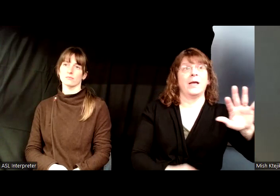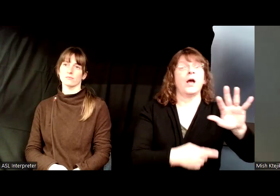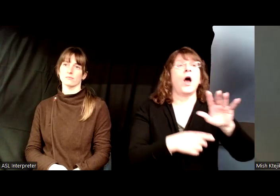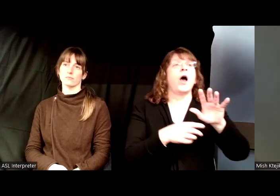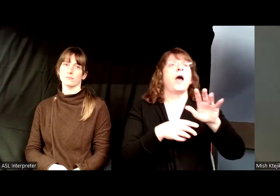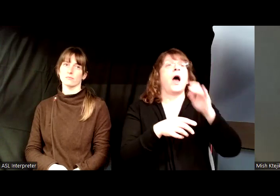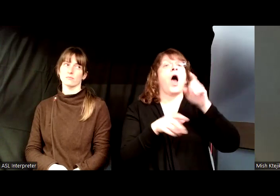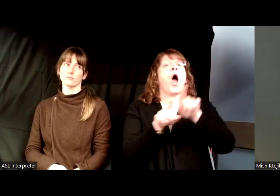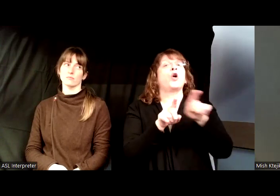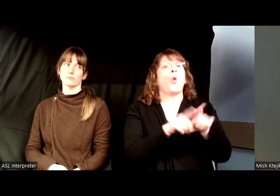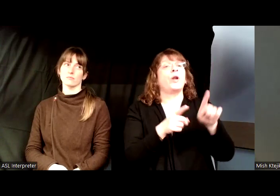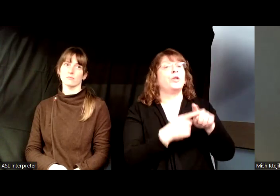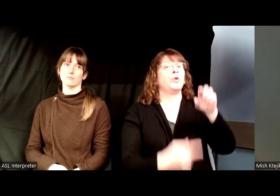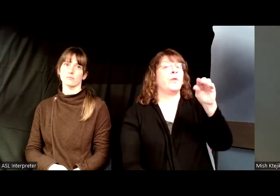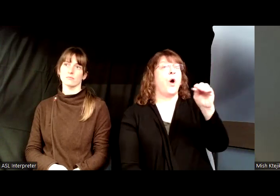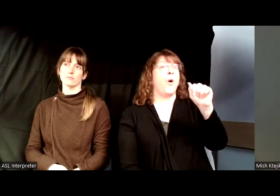3.5.